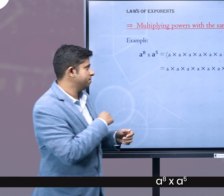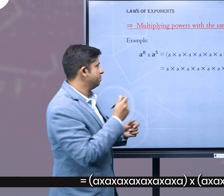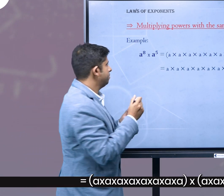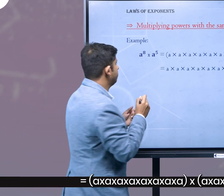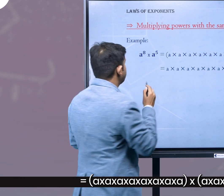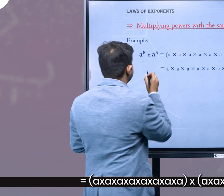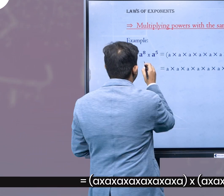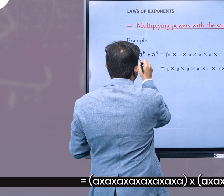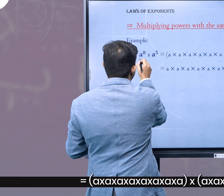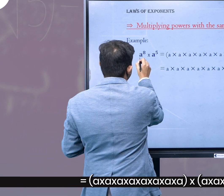equals to